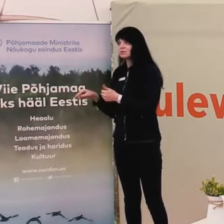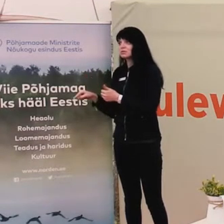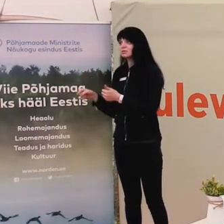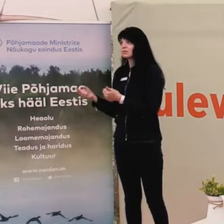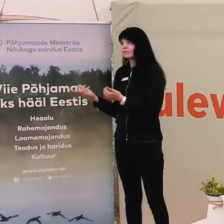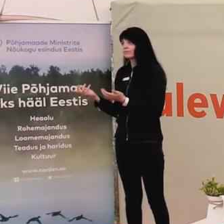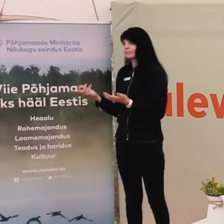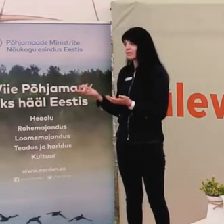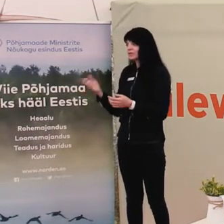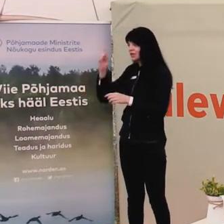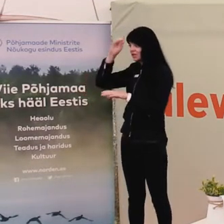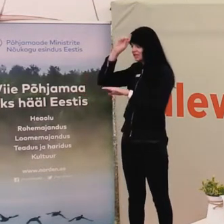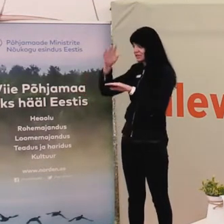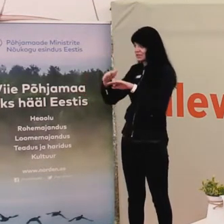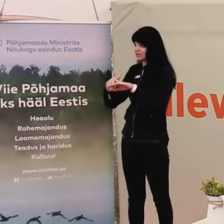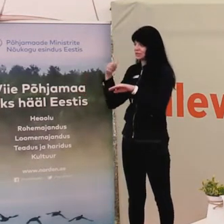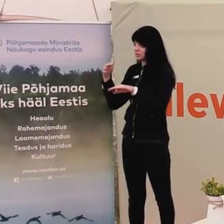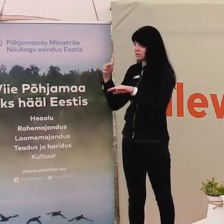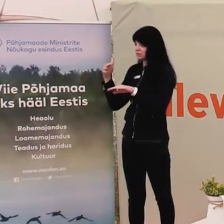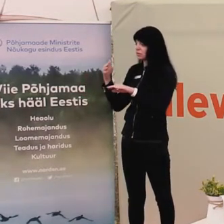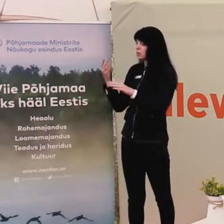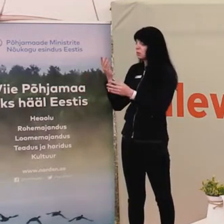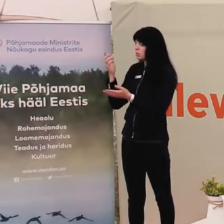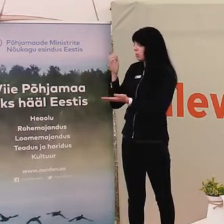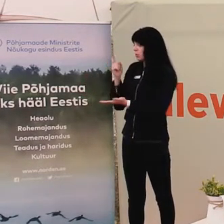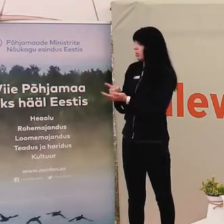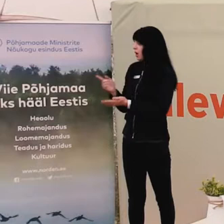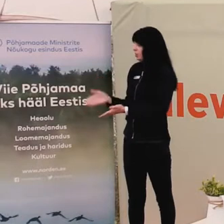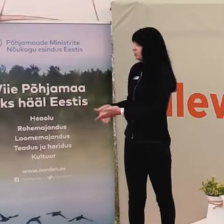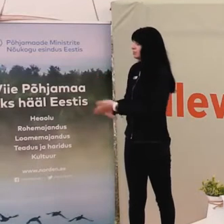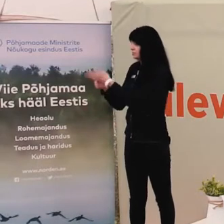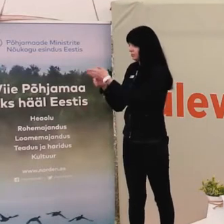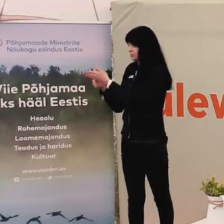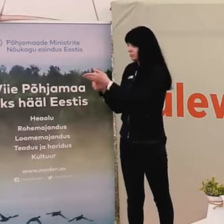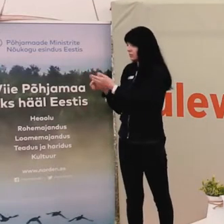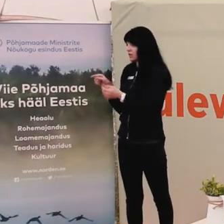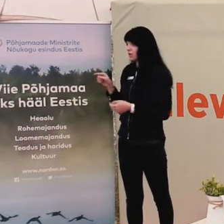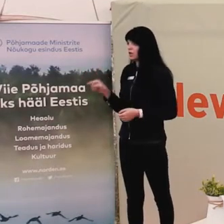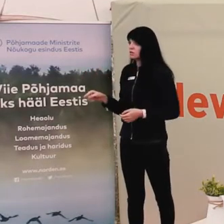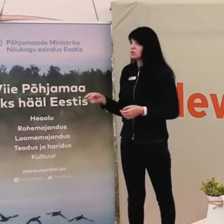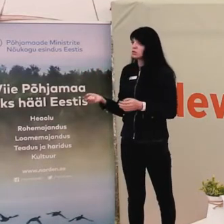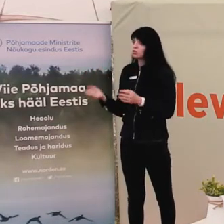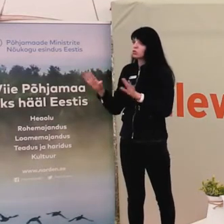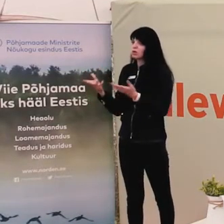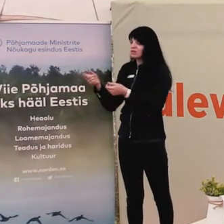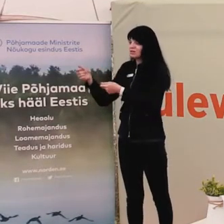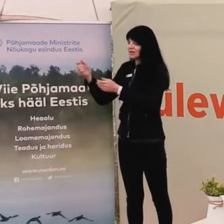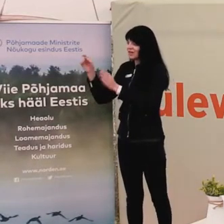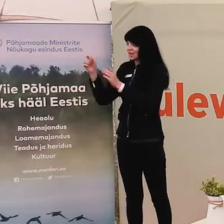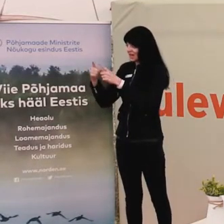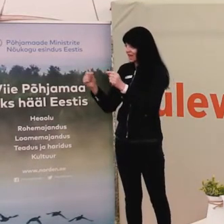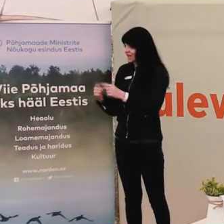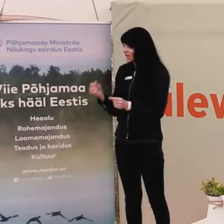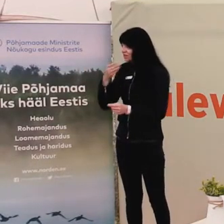efforts by the governments are actually needed. So without setting the rules of the playground, you cannot expect